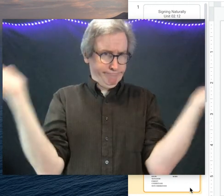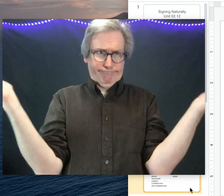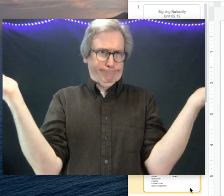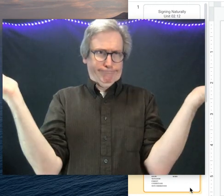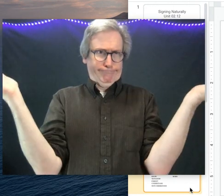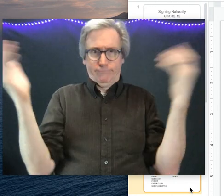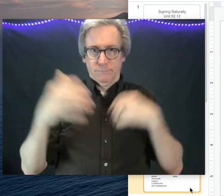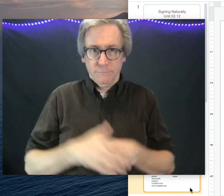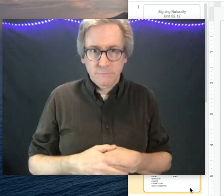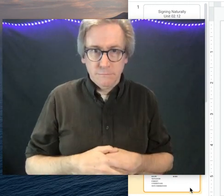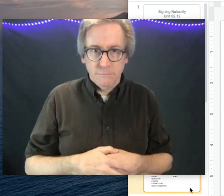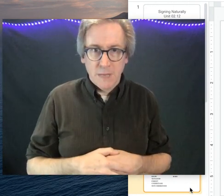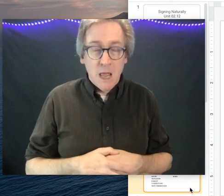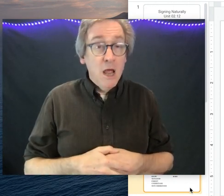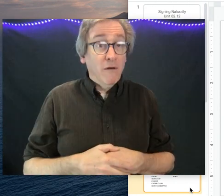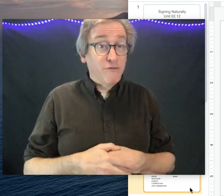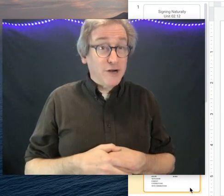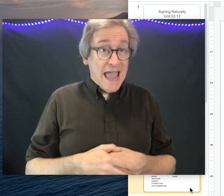hands.